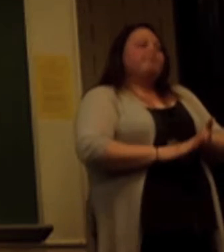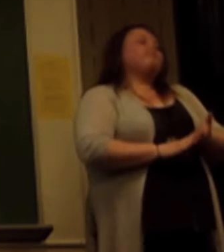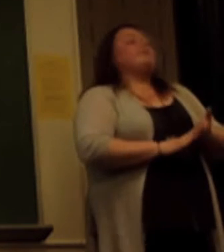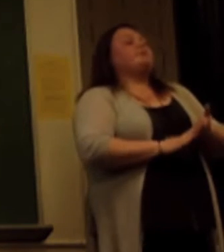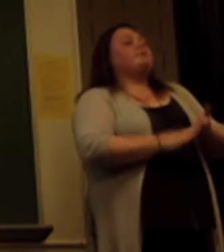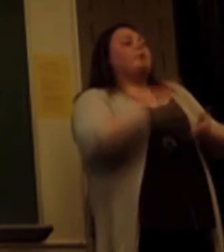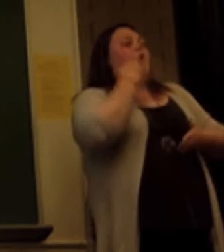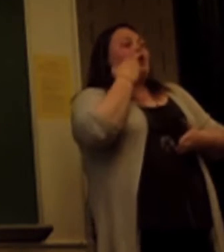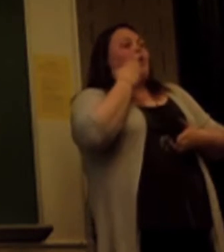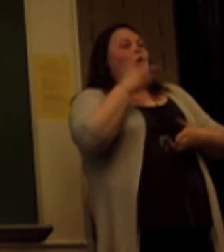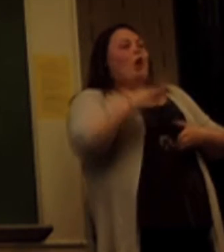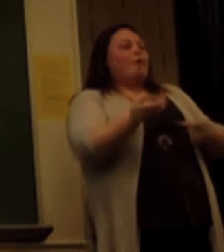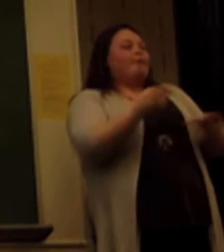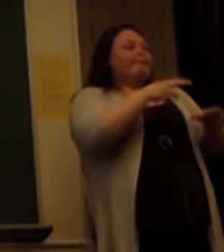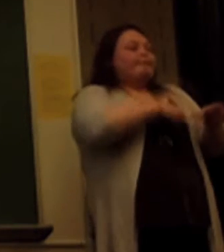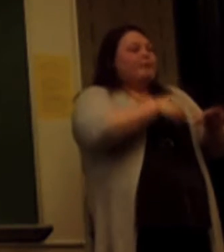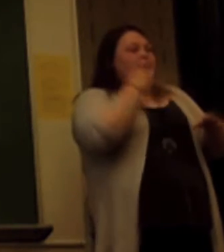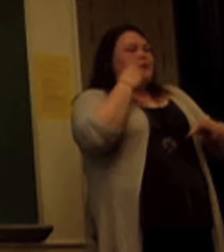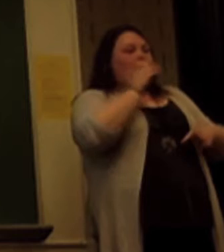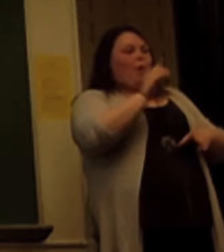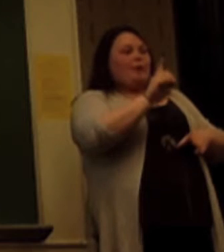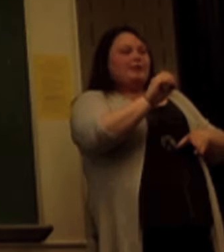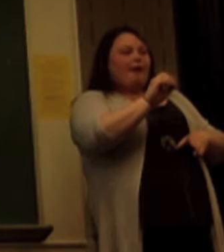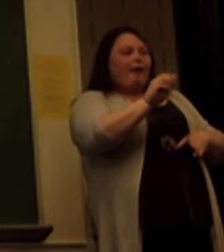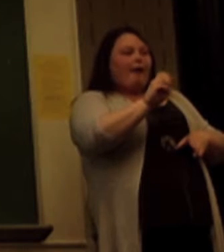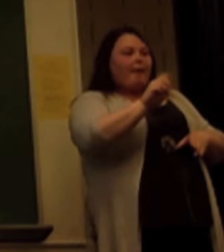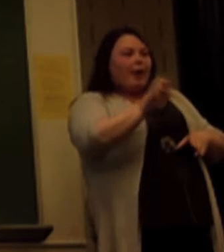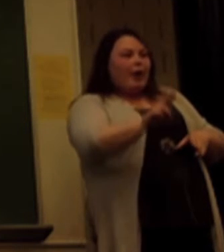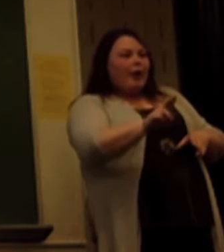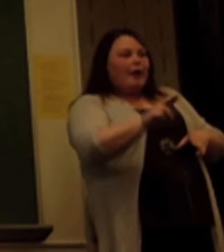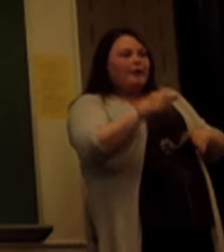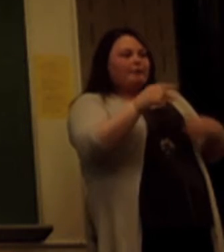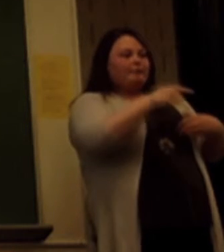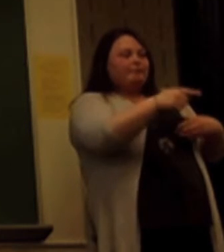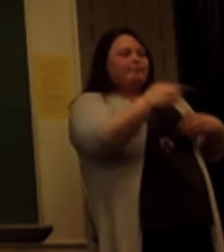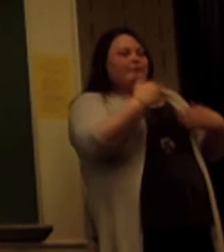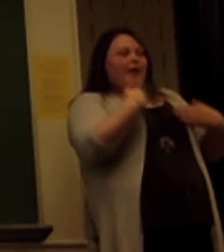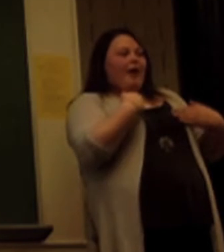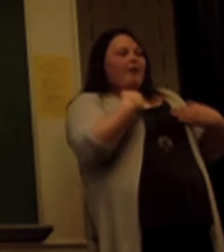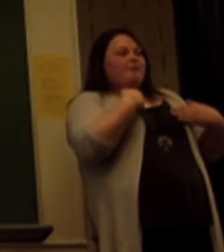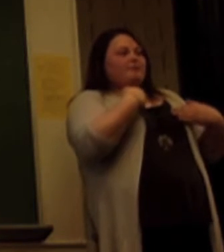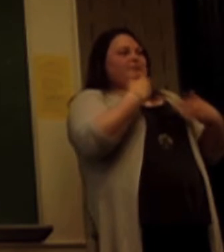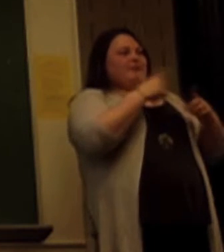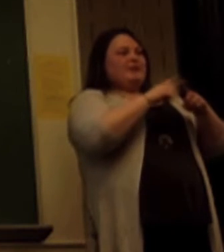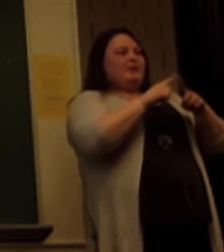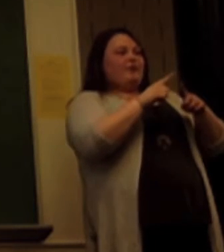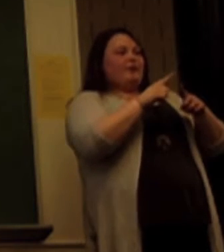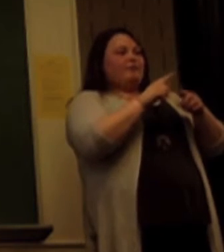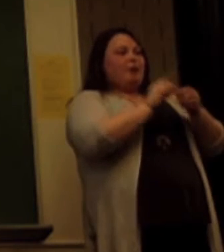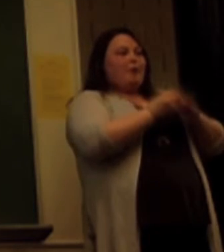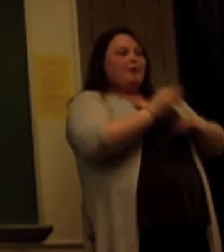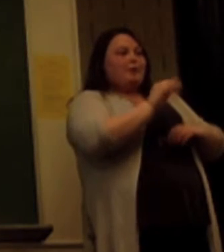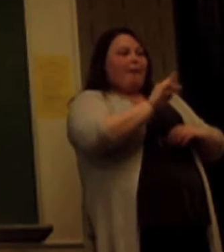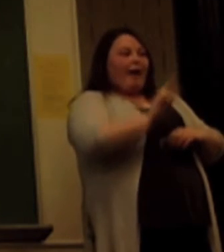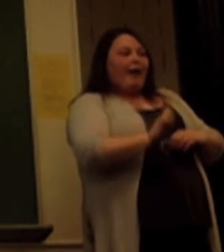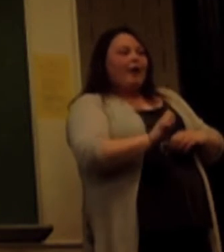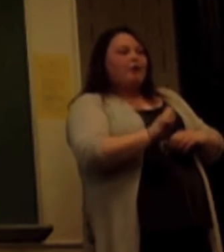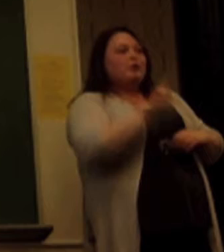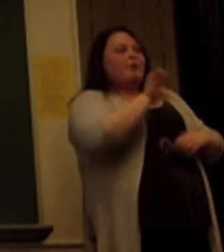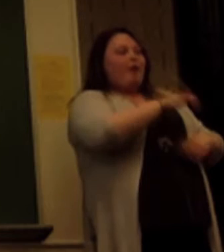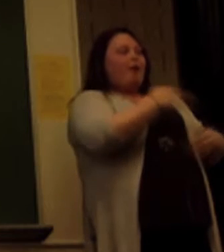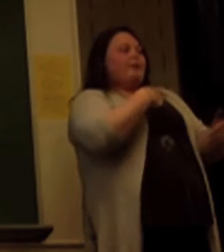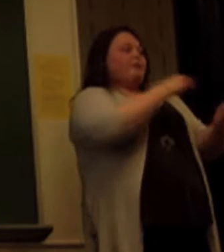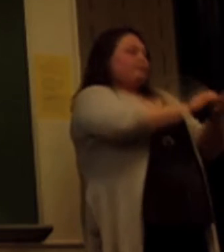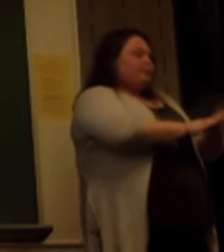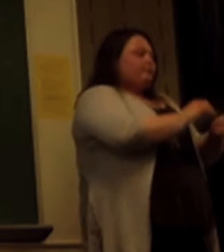car when you get in and when you arrive places, because my brother-in-law is an accountant. He said if you ever get asked by the IRS, that's the best way to prove what you were doing and